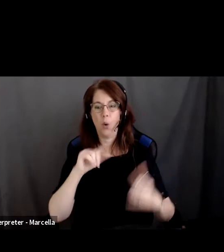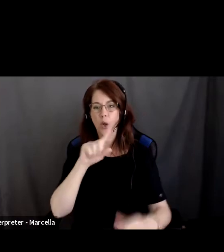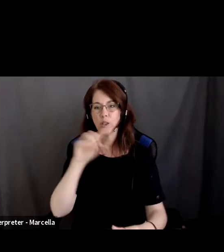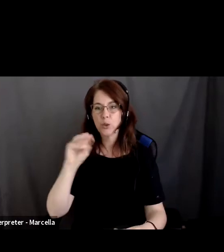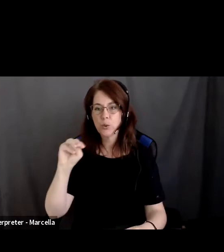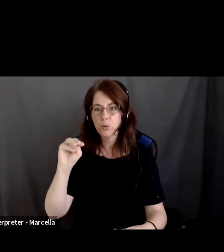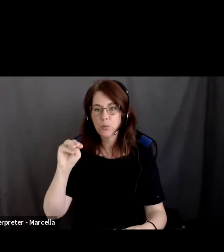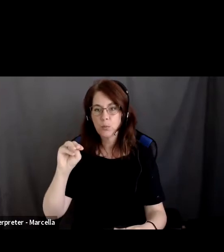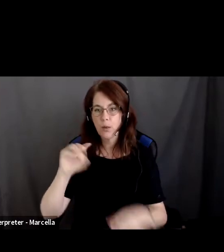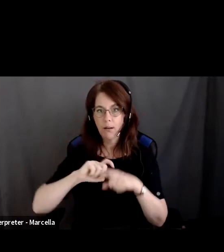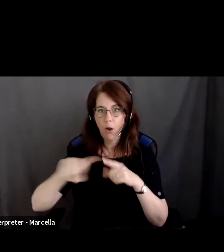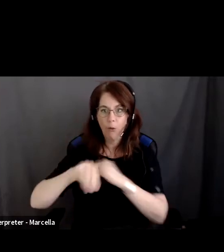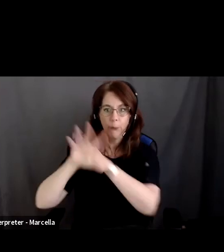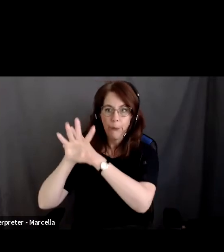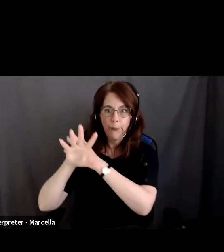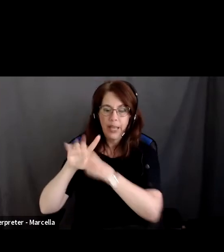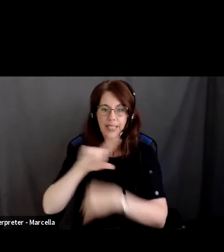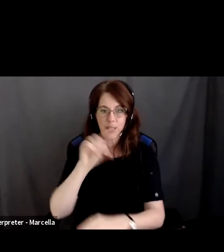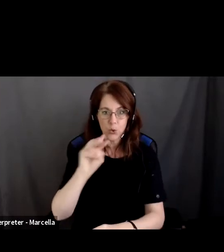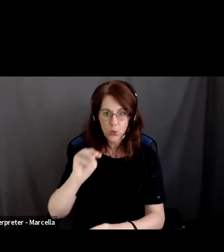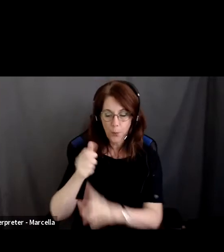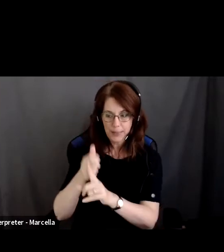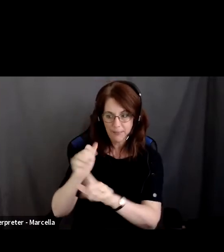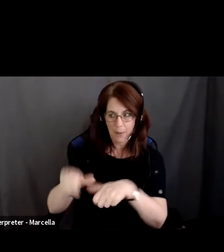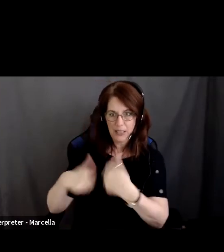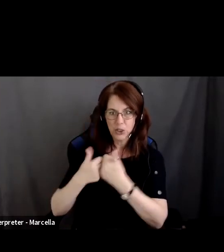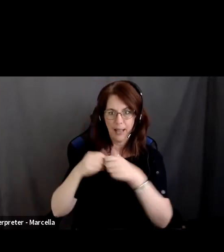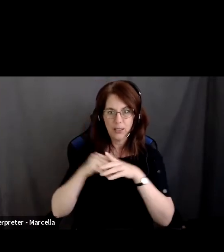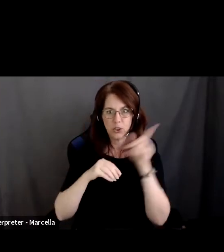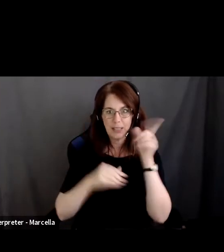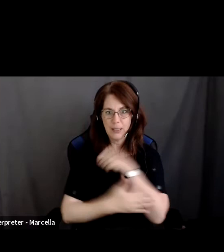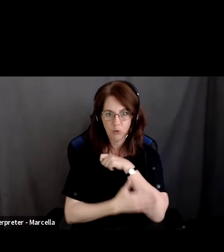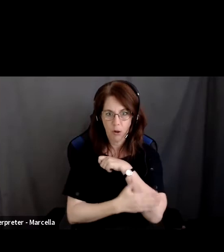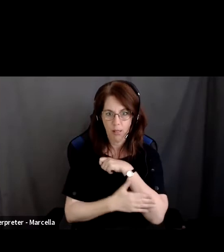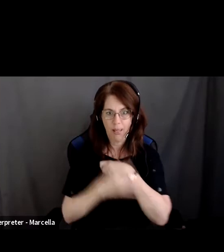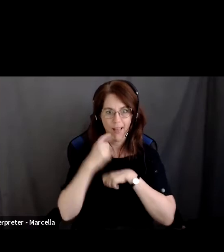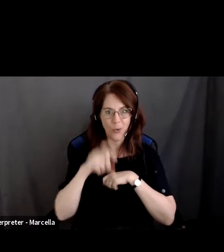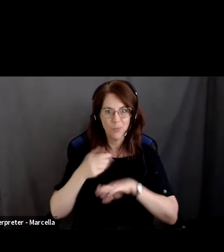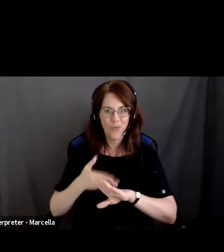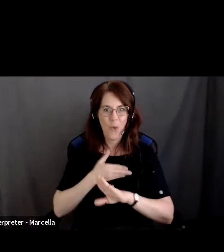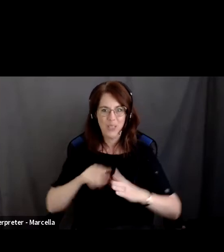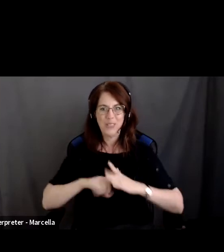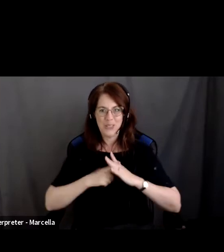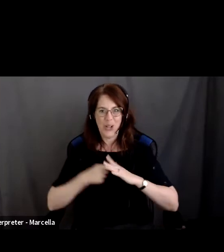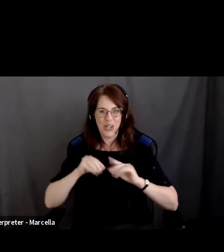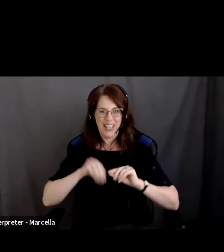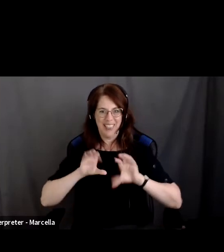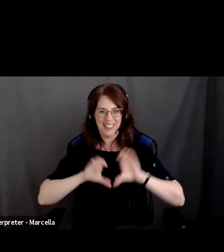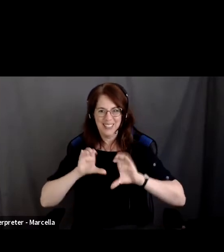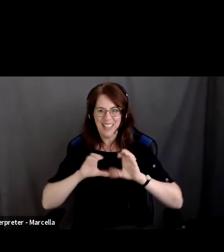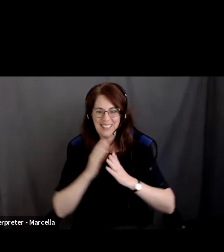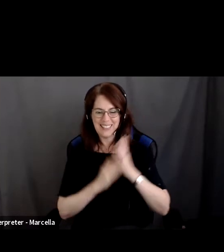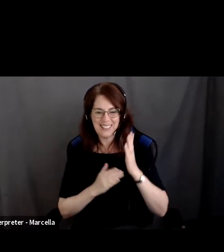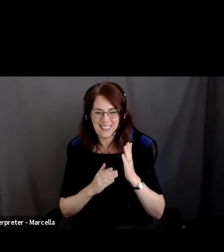calls. Zoom can be challenging in rural. I saw even before we started in the chat, there was